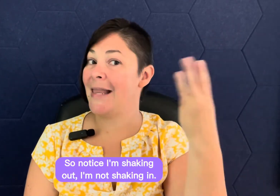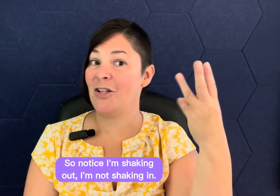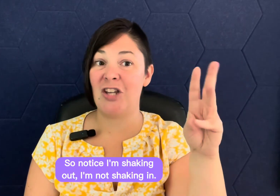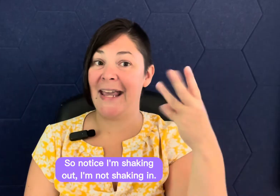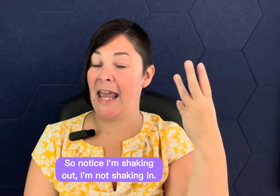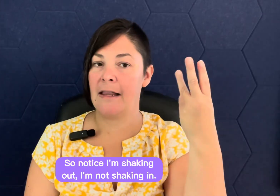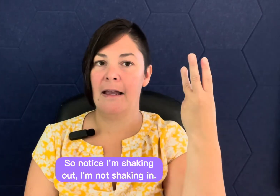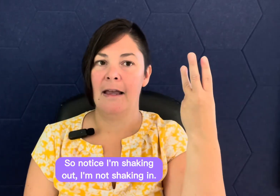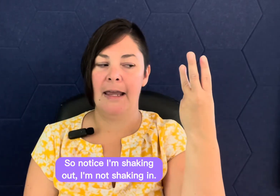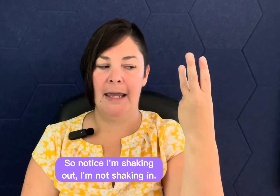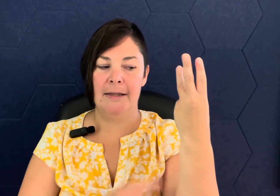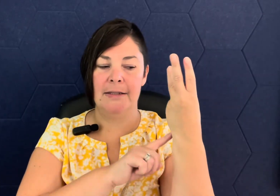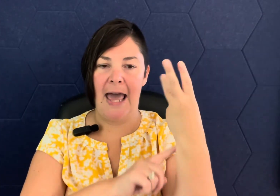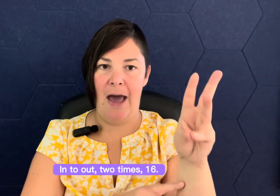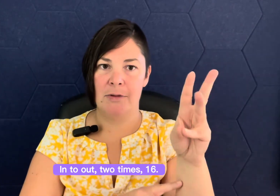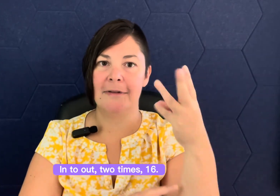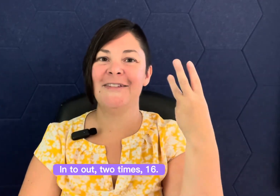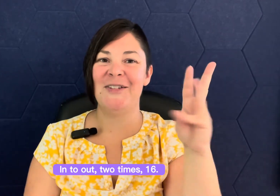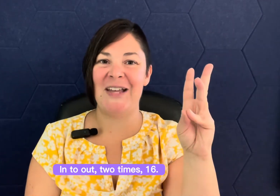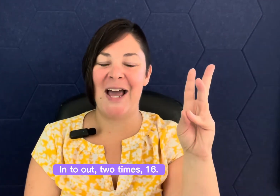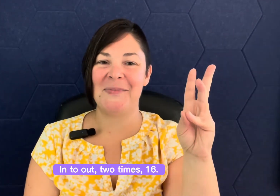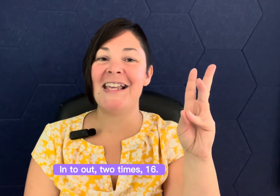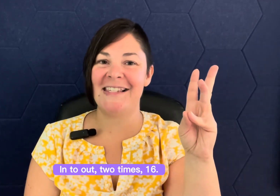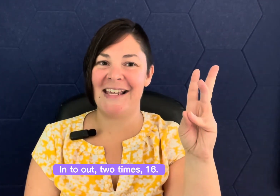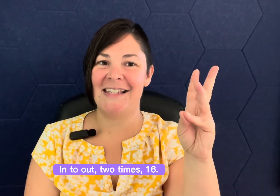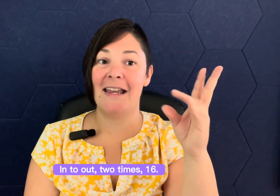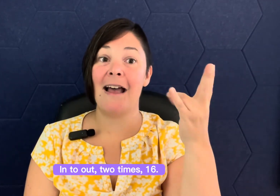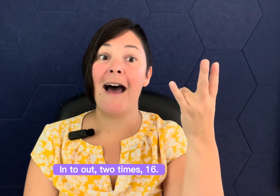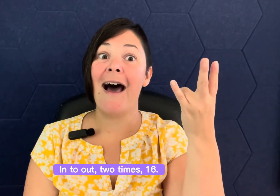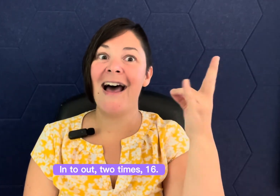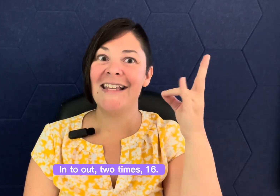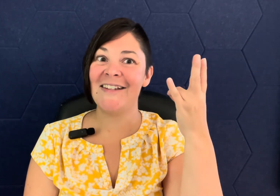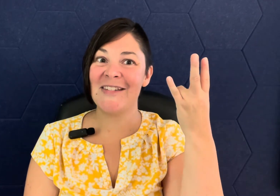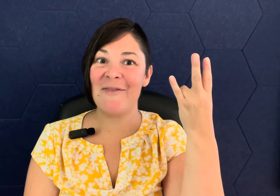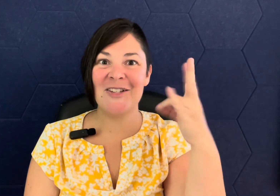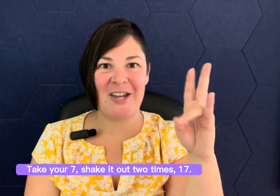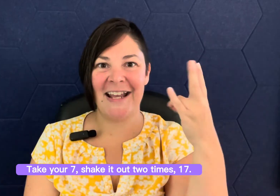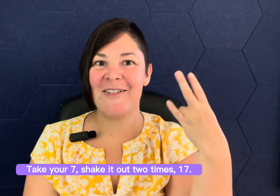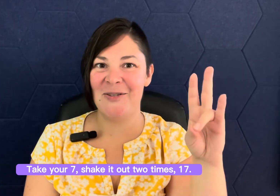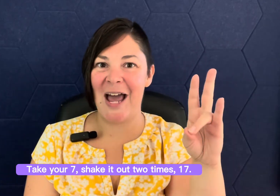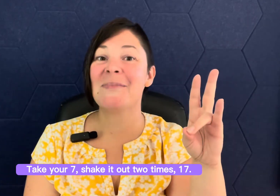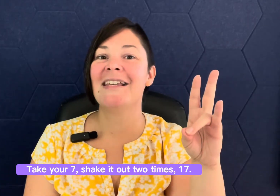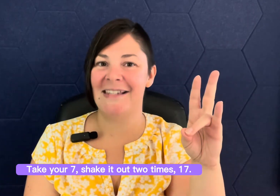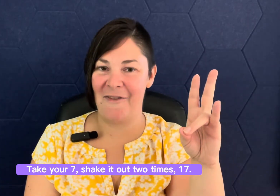not shaking in to out 2 times. 16. Take your 7, shake it out 2 times.